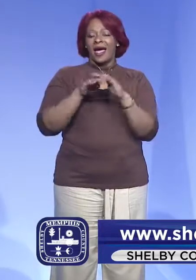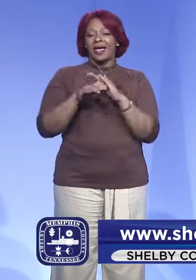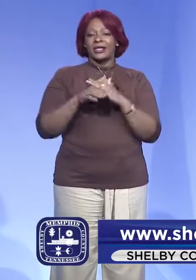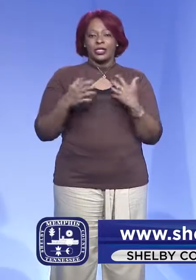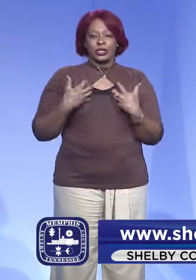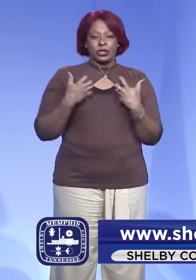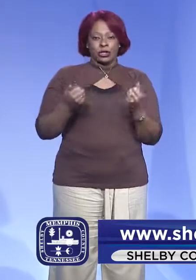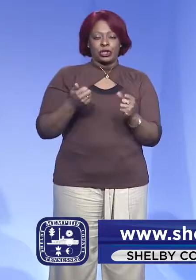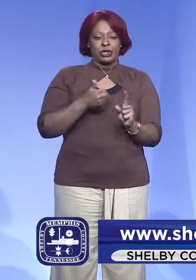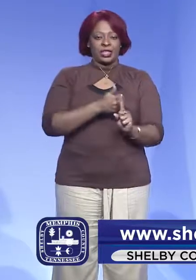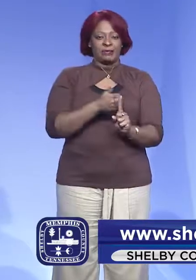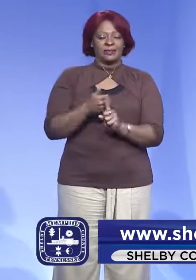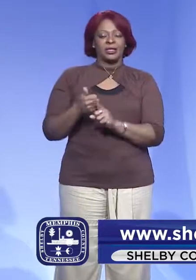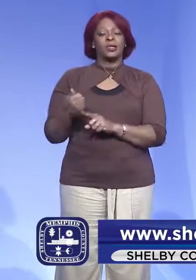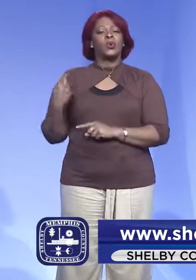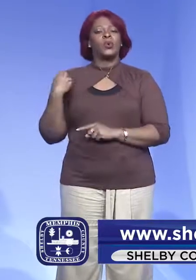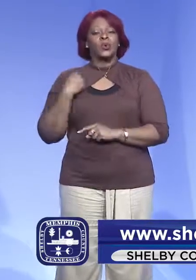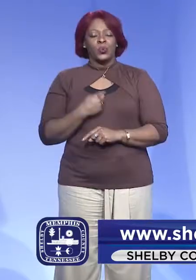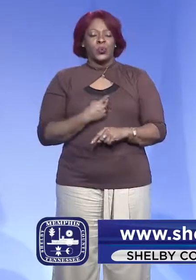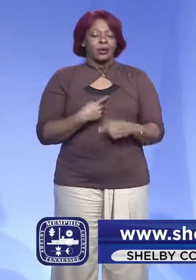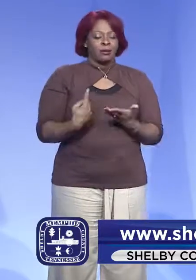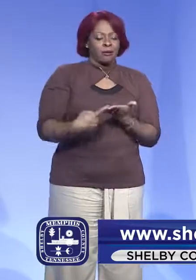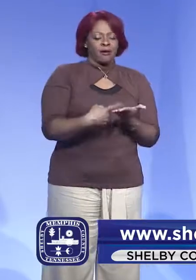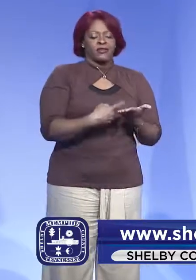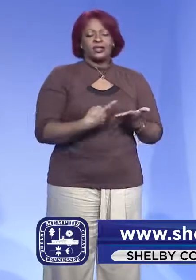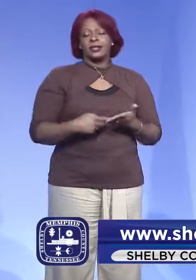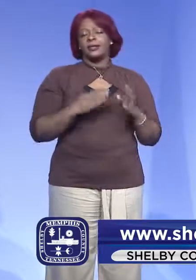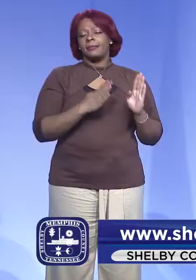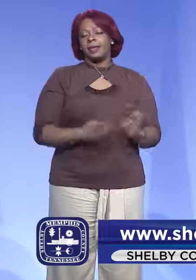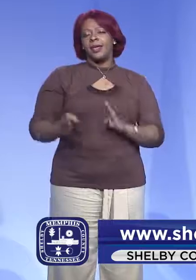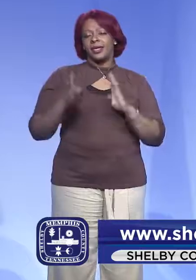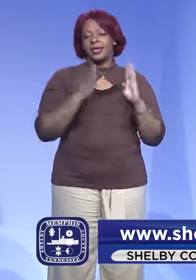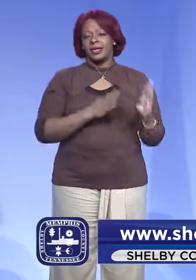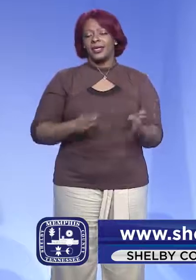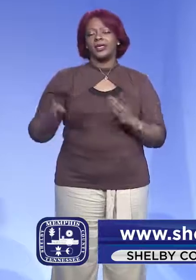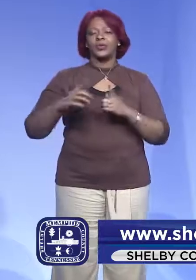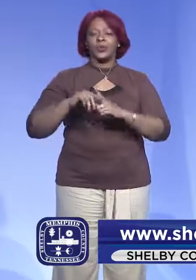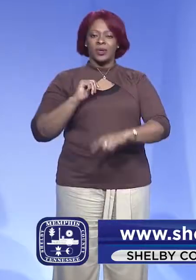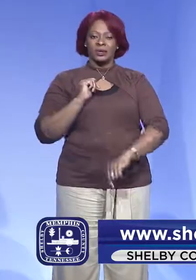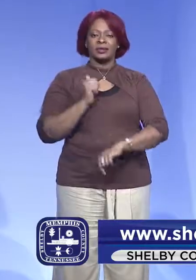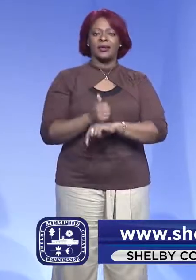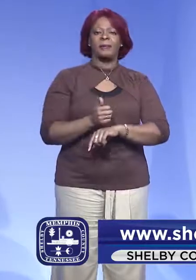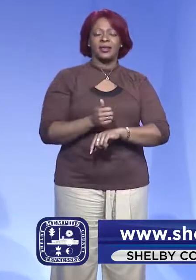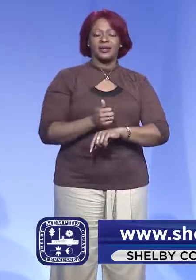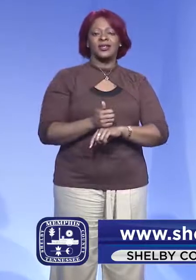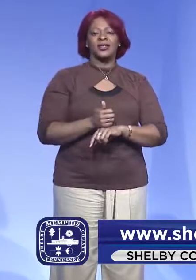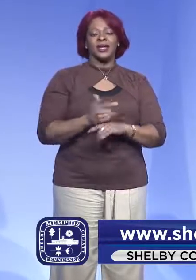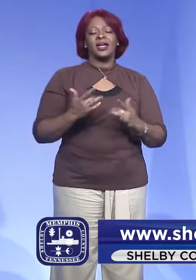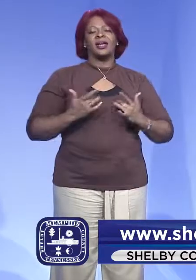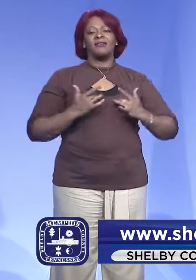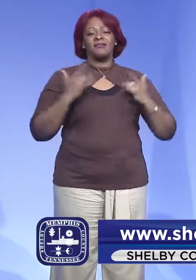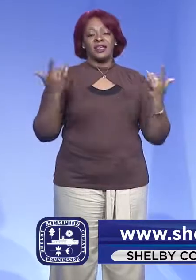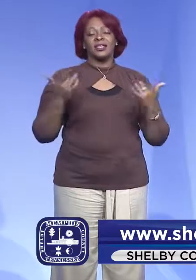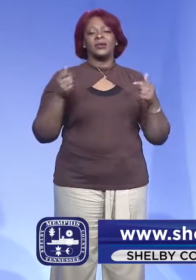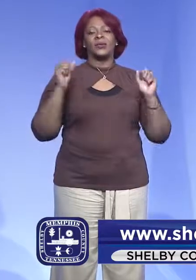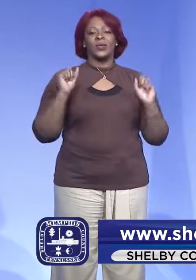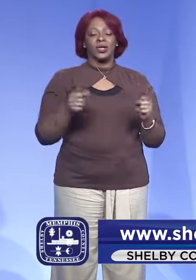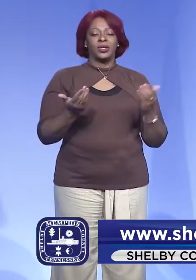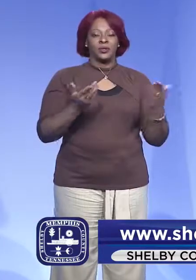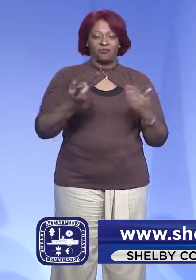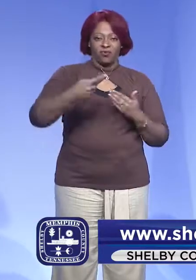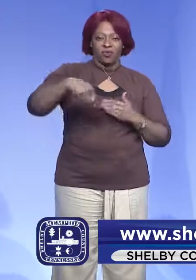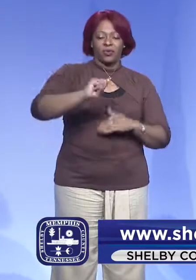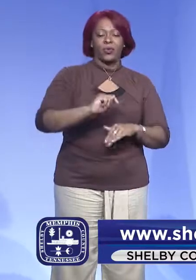for themselves. And so we're in conversation, in planning, to establish events where we will be able to serve